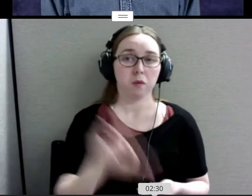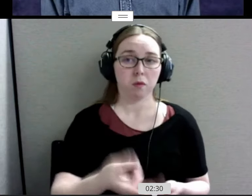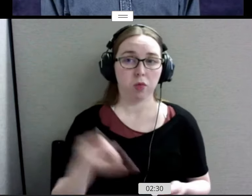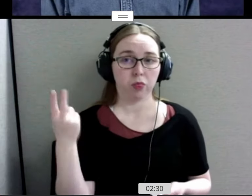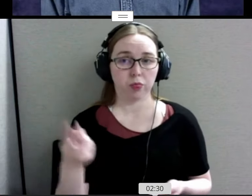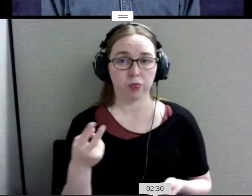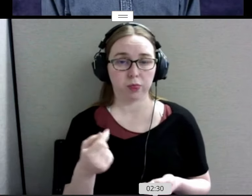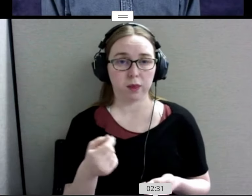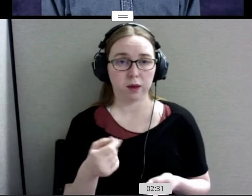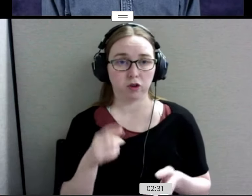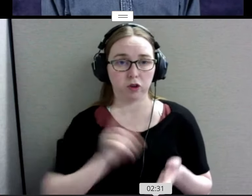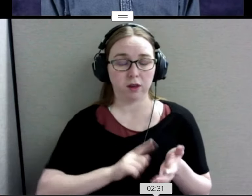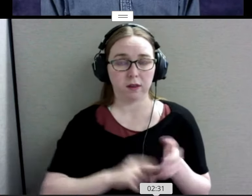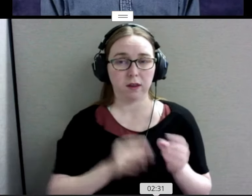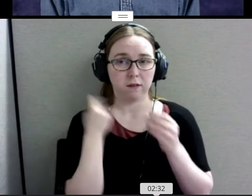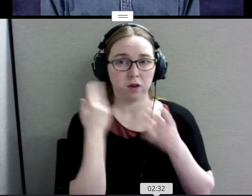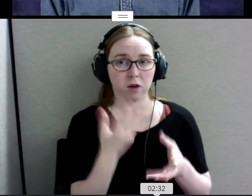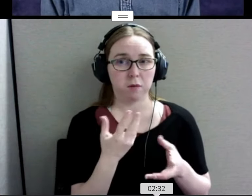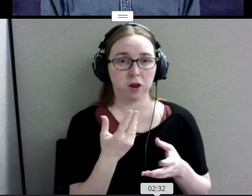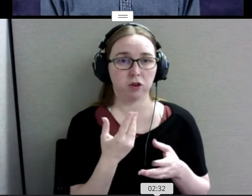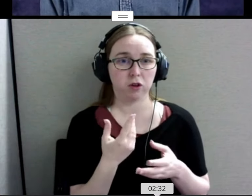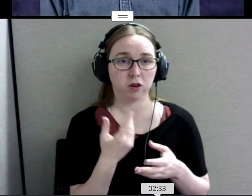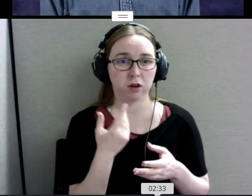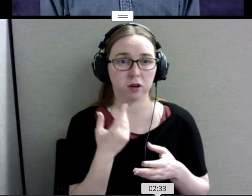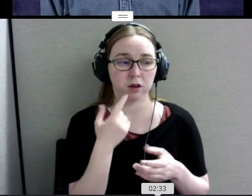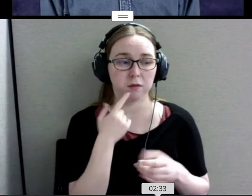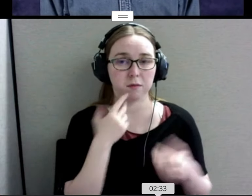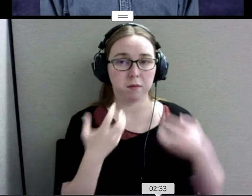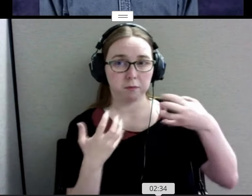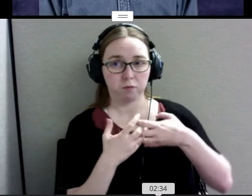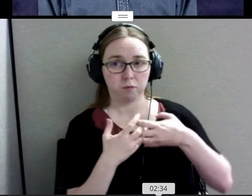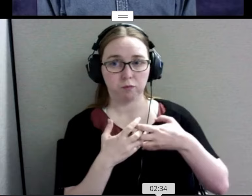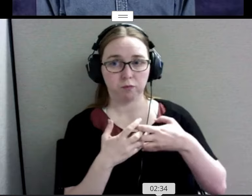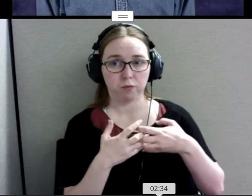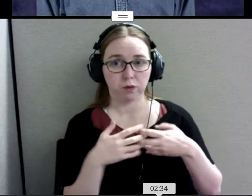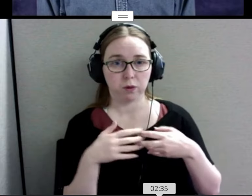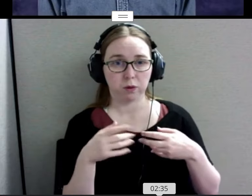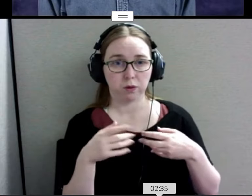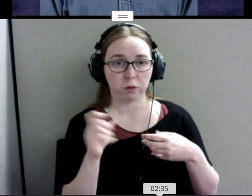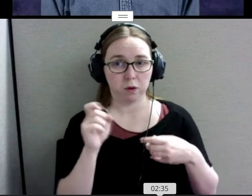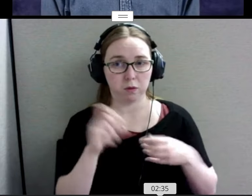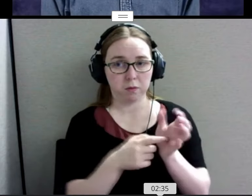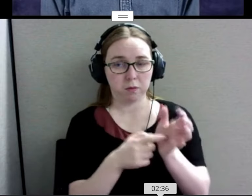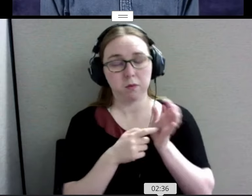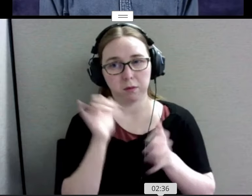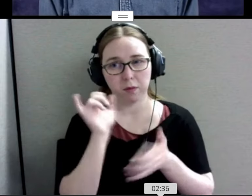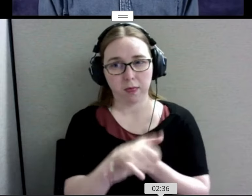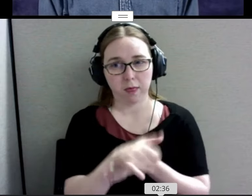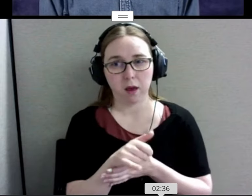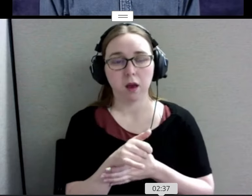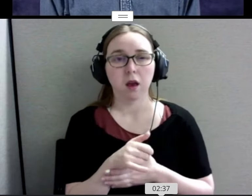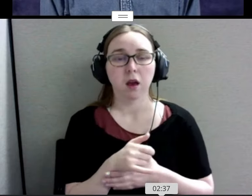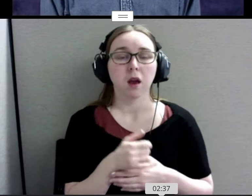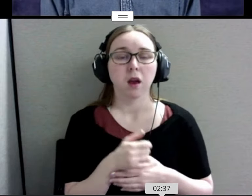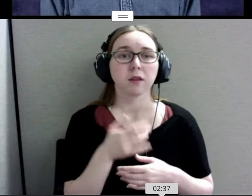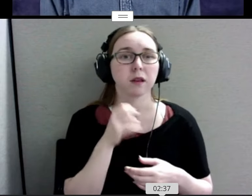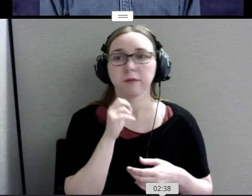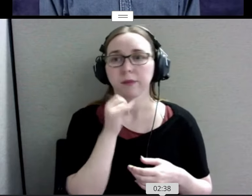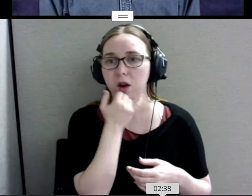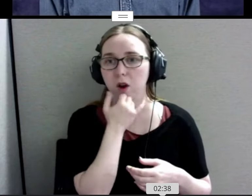that the information you've inputted actually matches what is supposed to be there, so that you haven't done something in